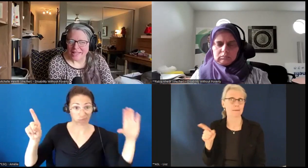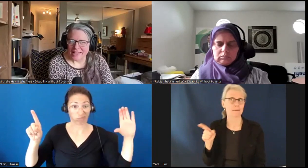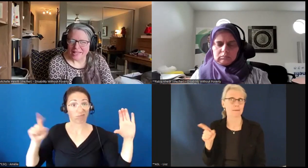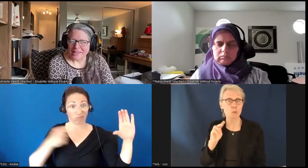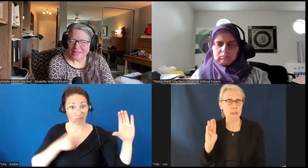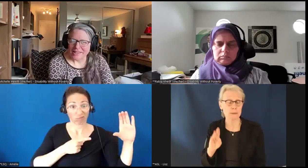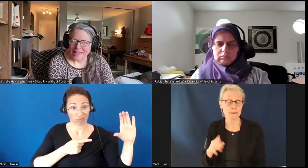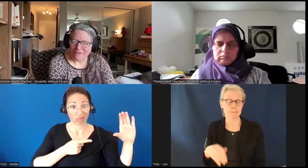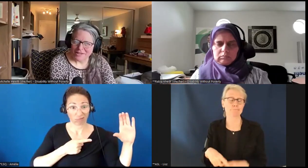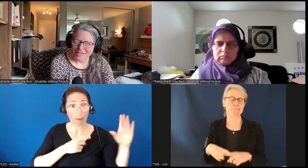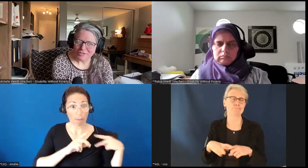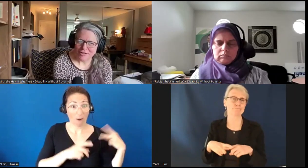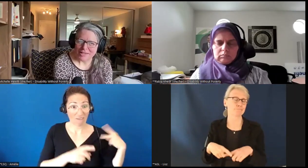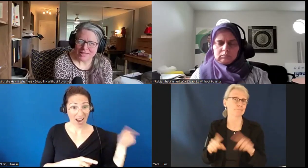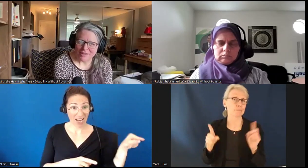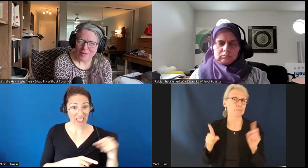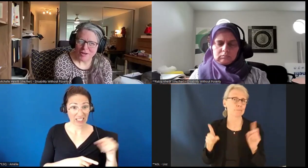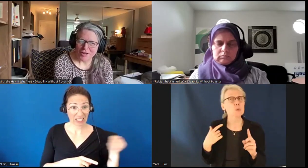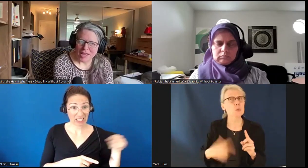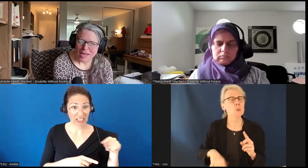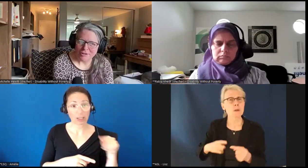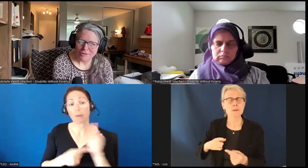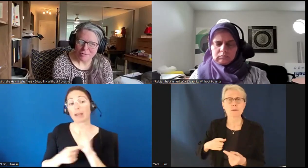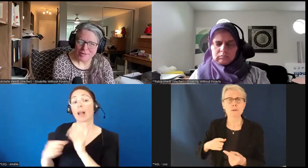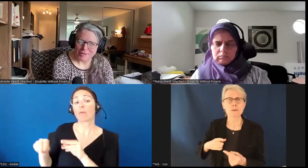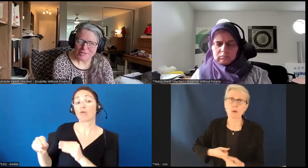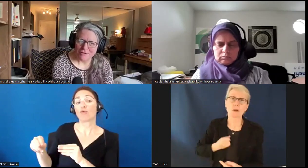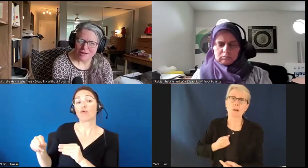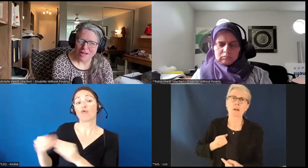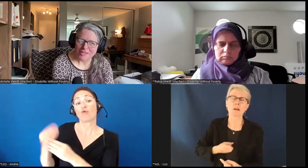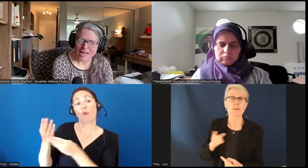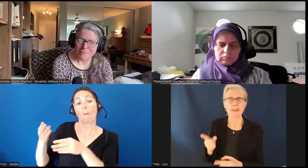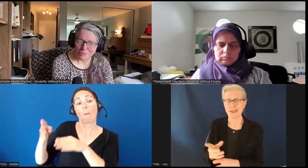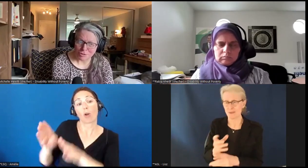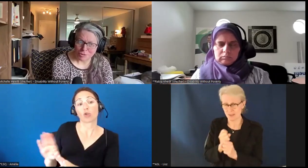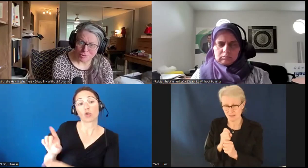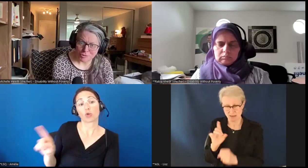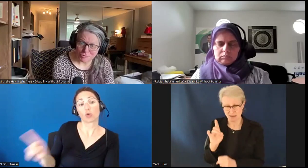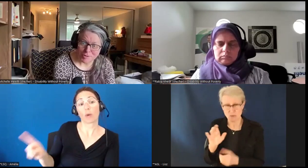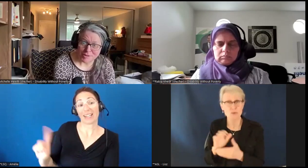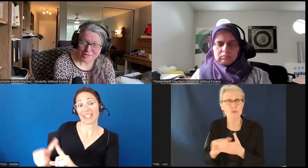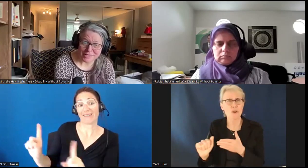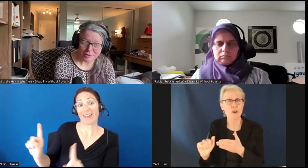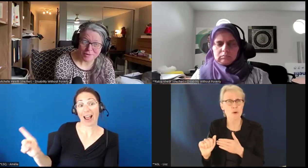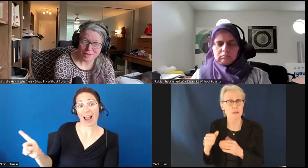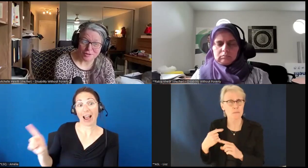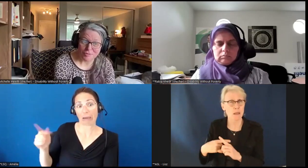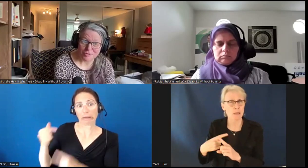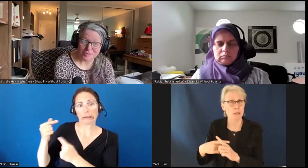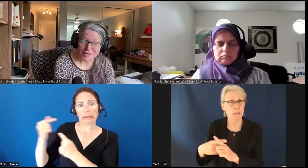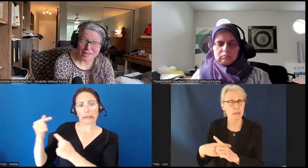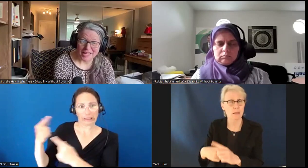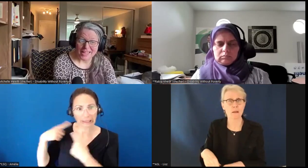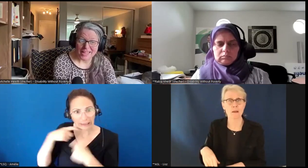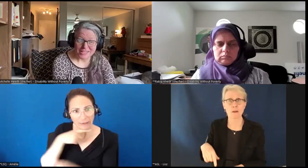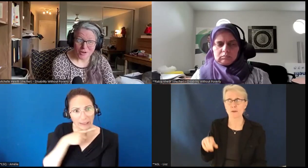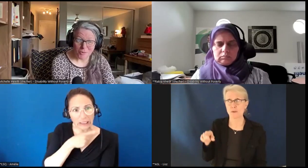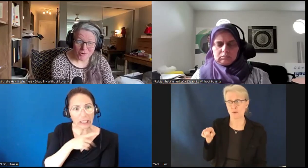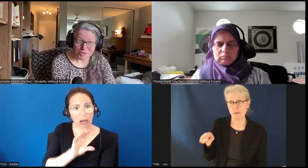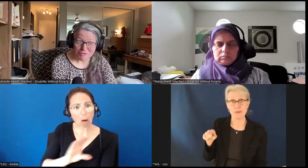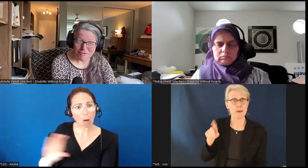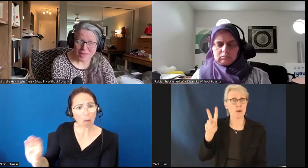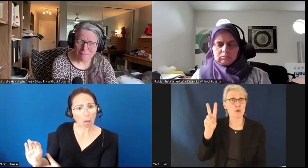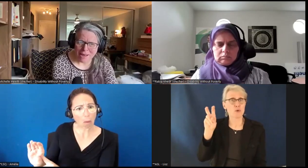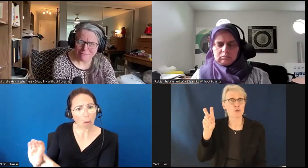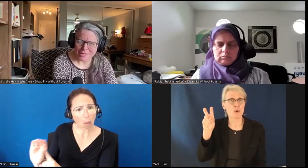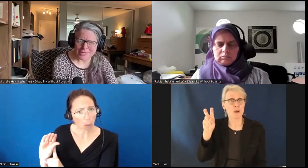They they're really struggling. They've been on like $800 for a long time. So $200 in New Brunswick is a